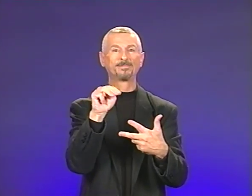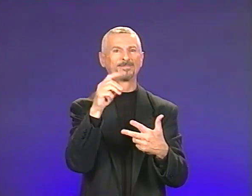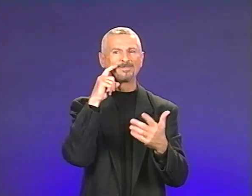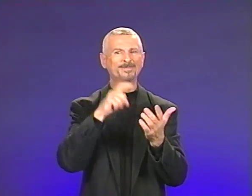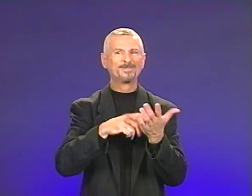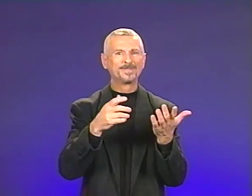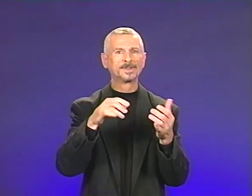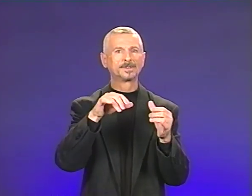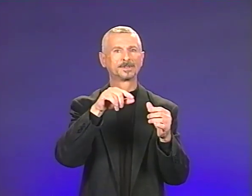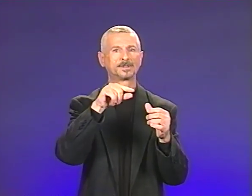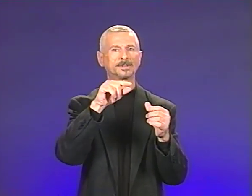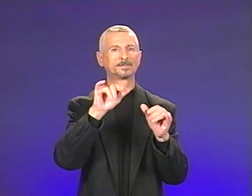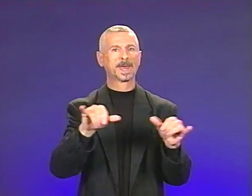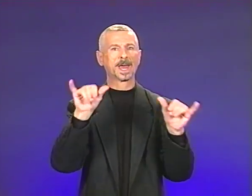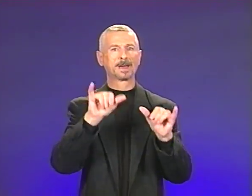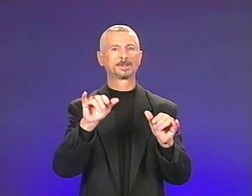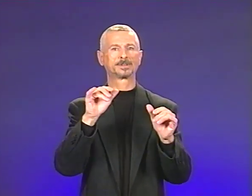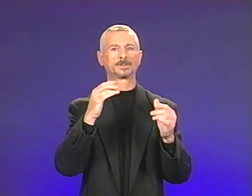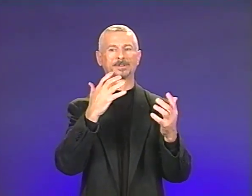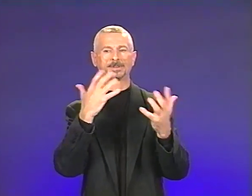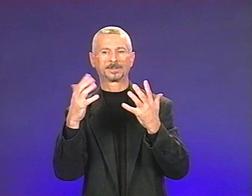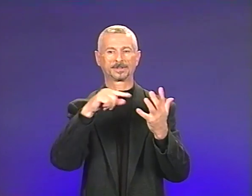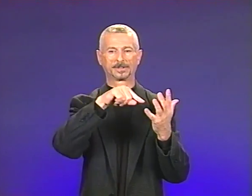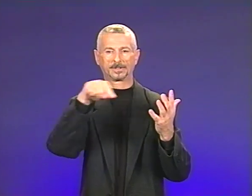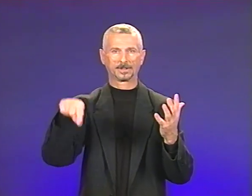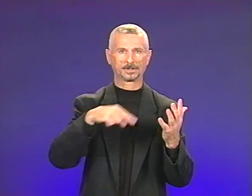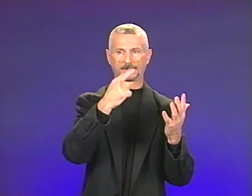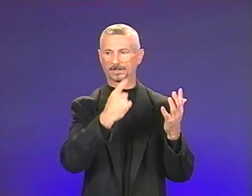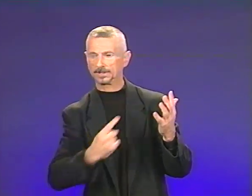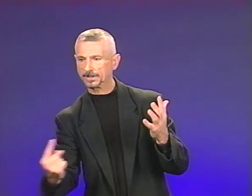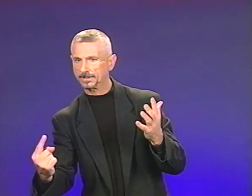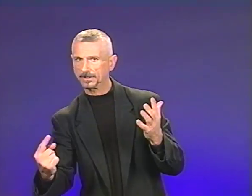Rhythm is indicated by the repetitive movement paths which the signs follow.